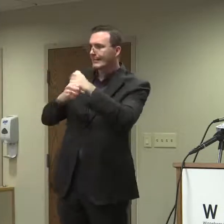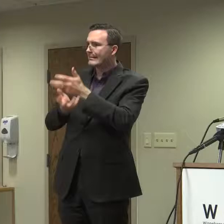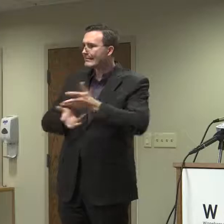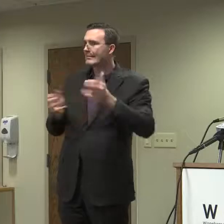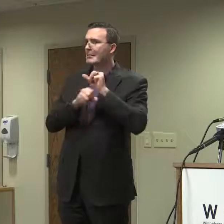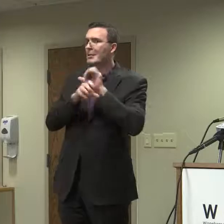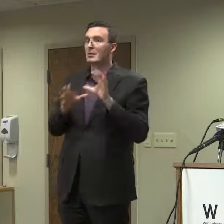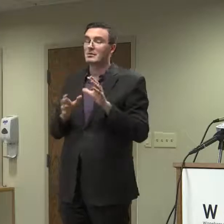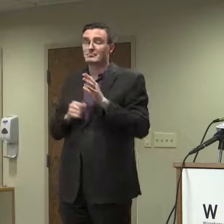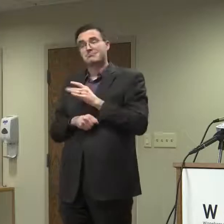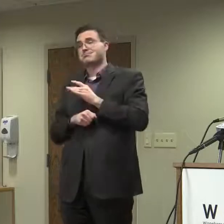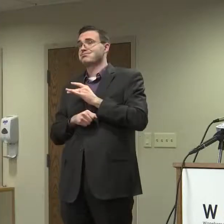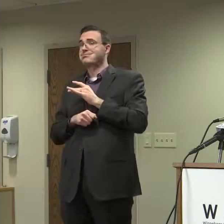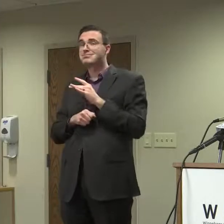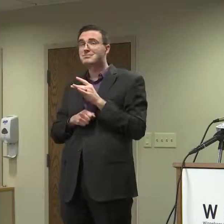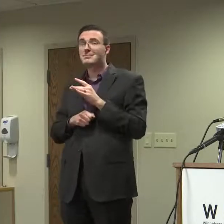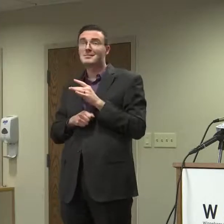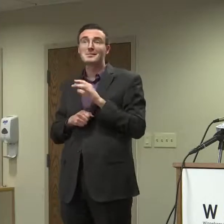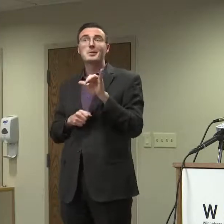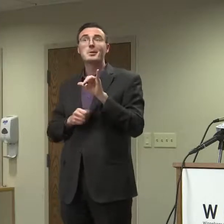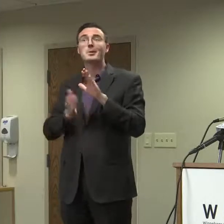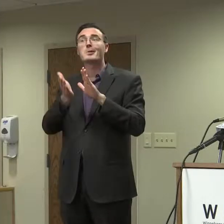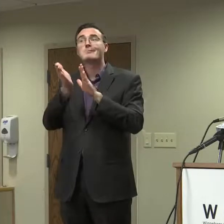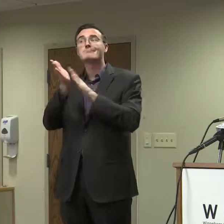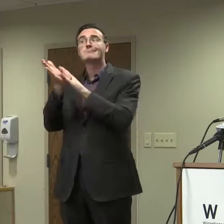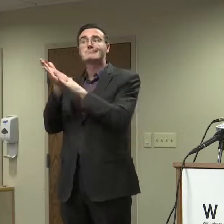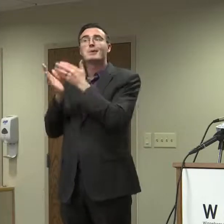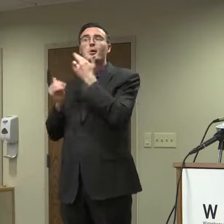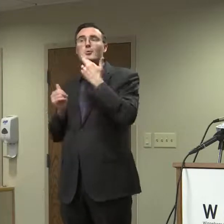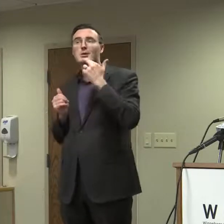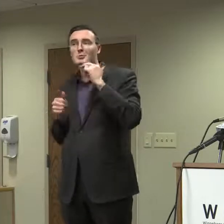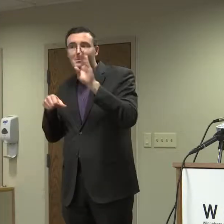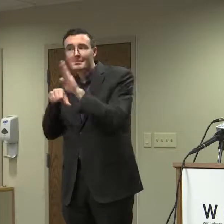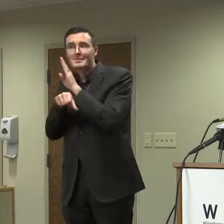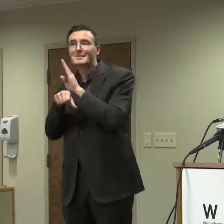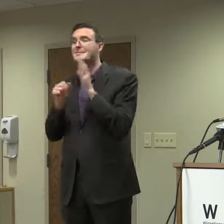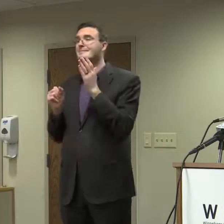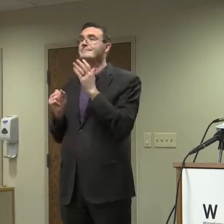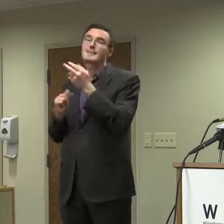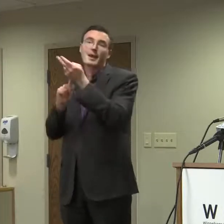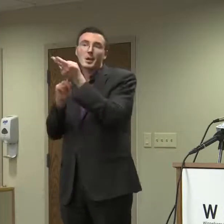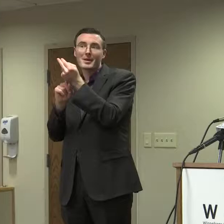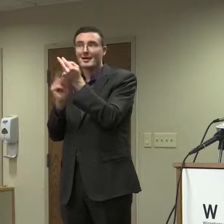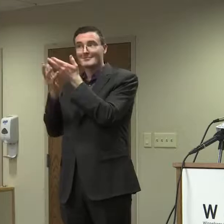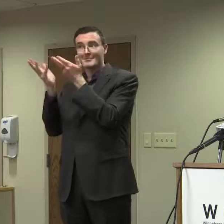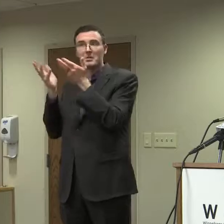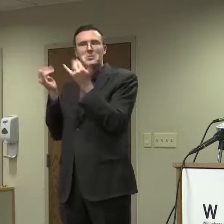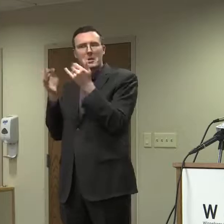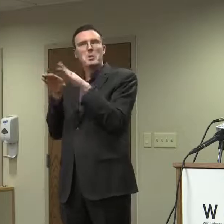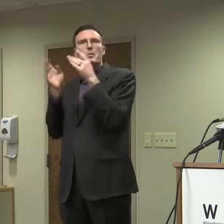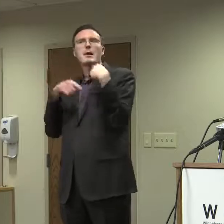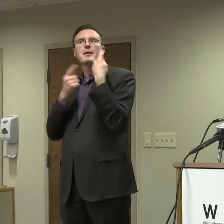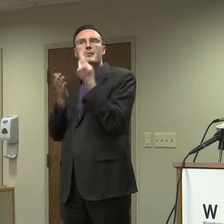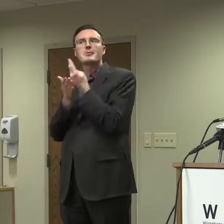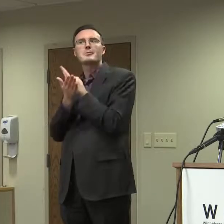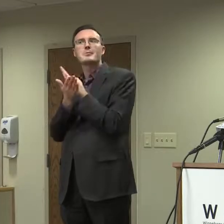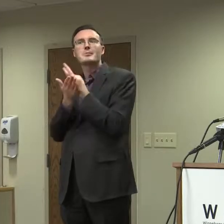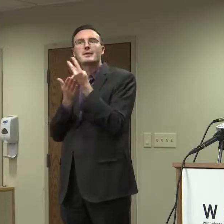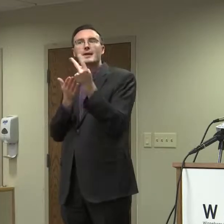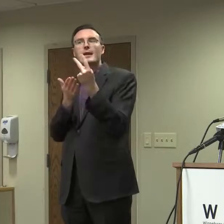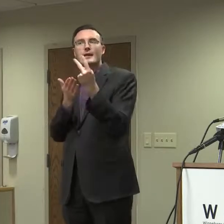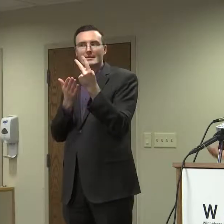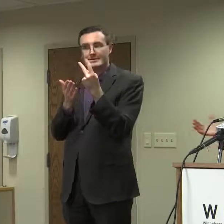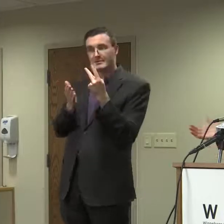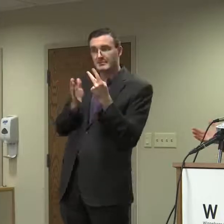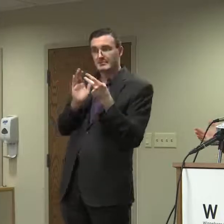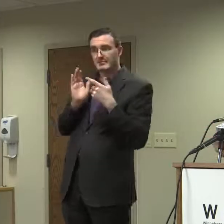of business. It's a big testament also to the restaurant industry and hospitality industry that now has been open for a couple of weeks, where we typically would